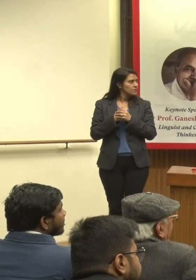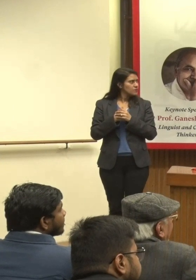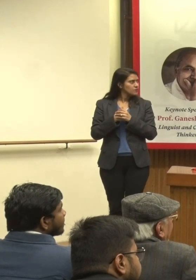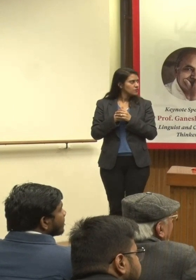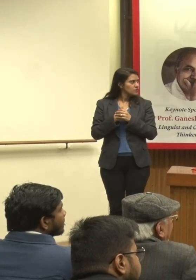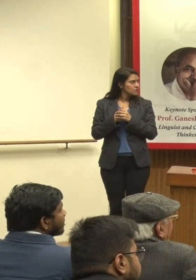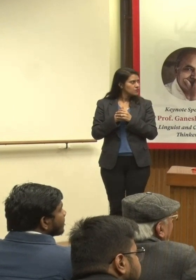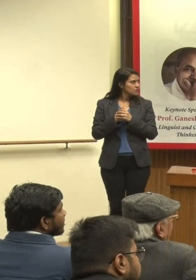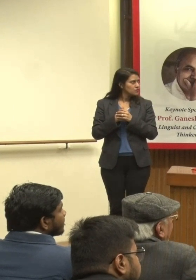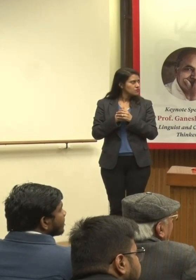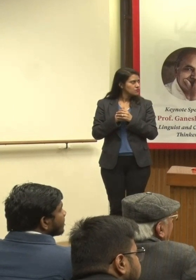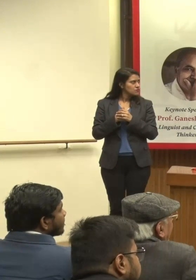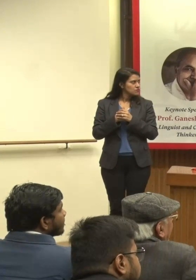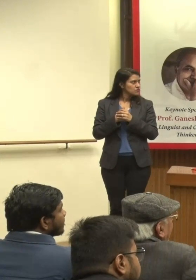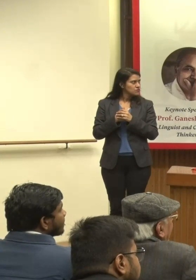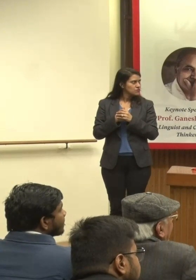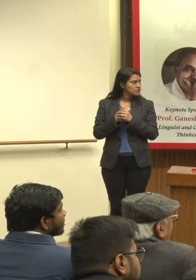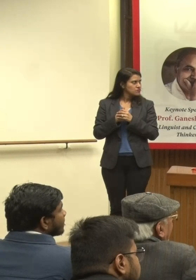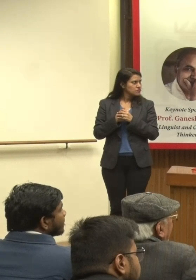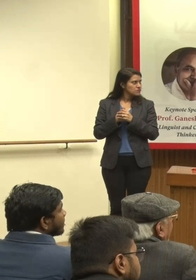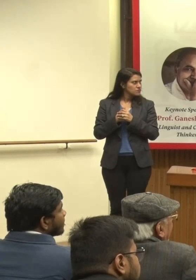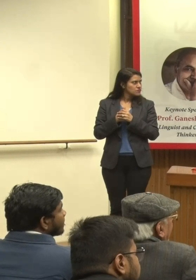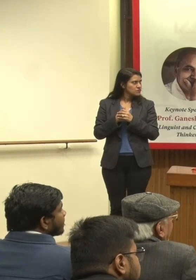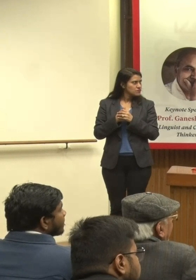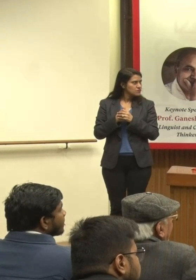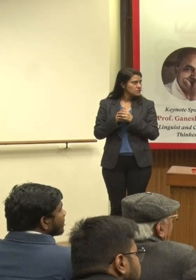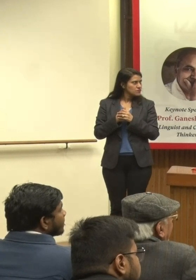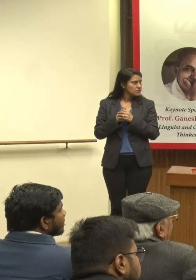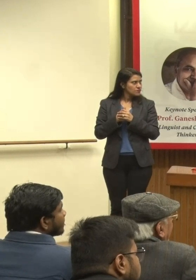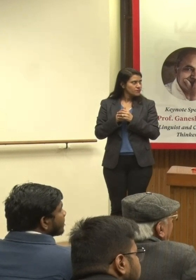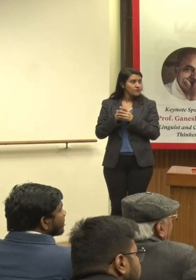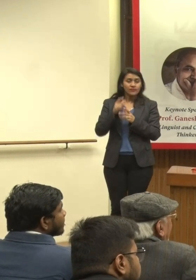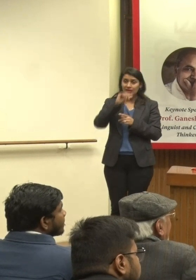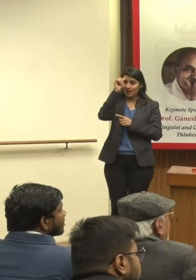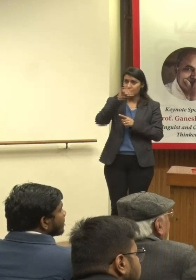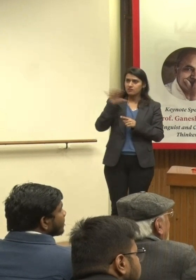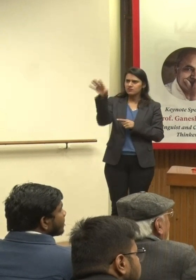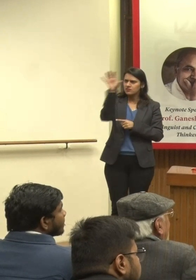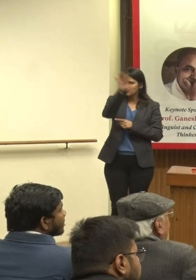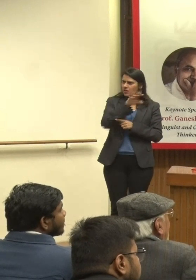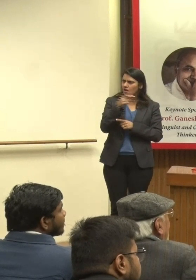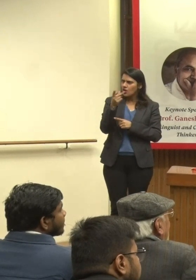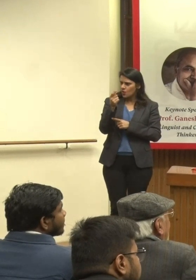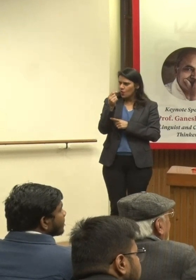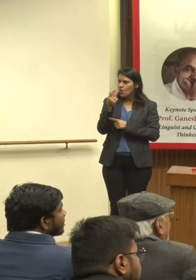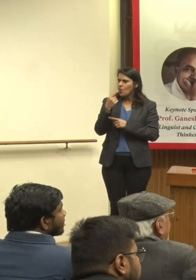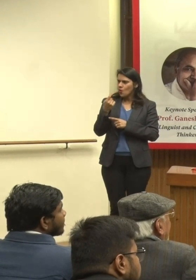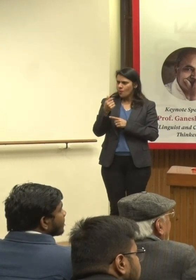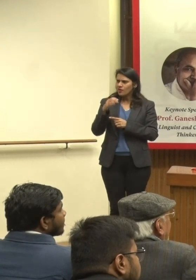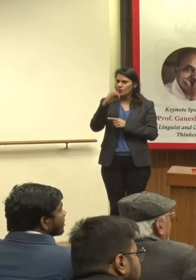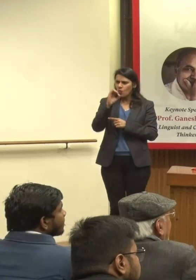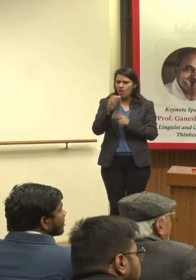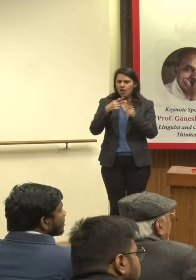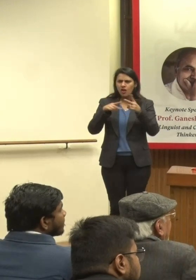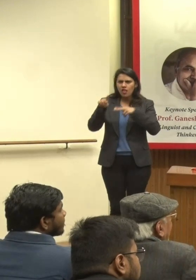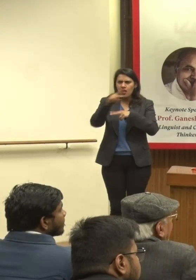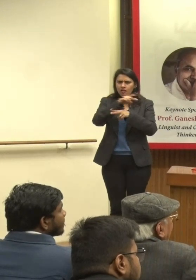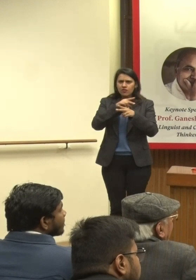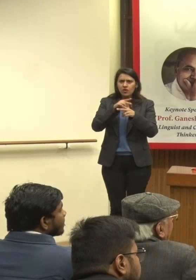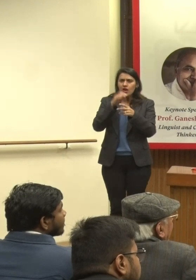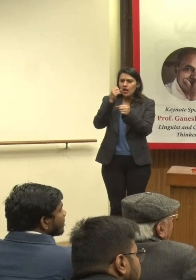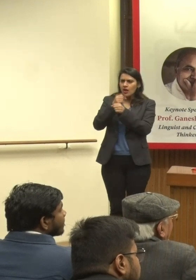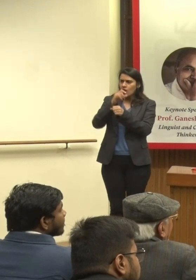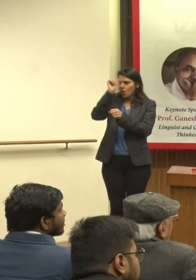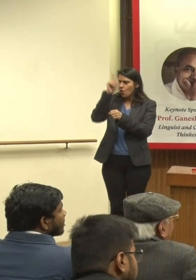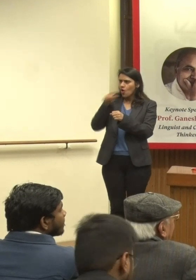different weights of coins in different Indian states, and the British government was not able to resolve